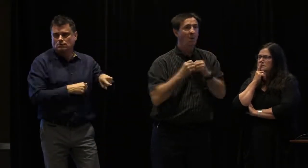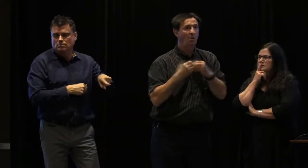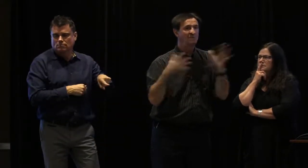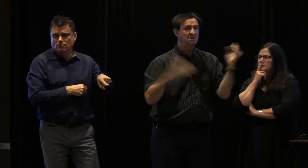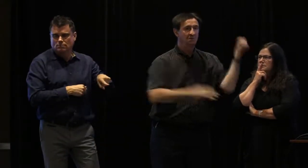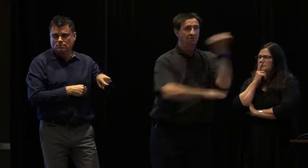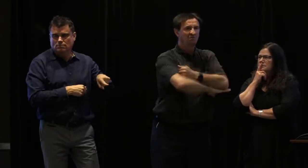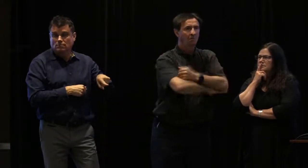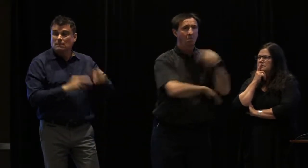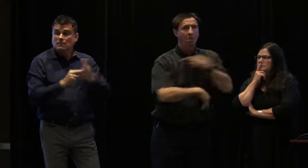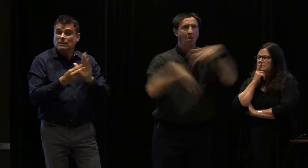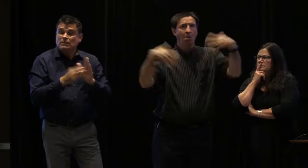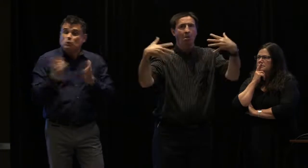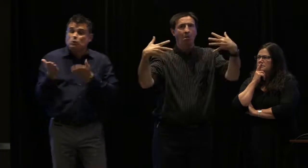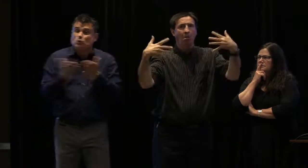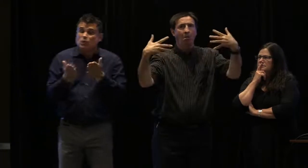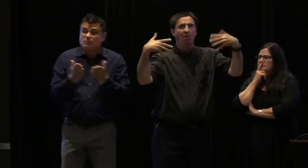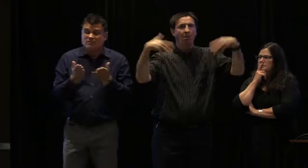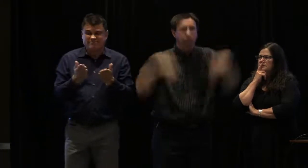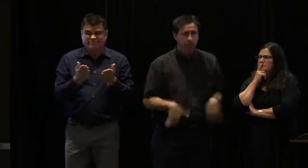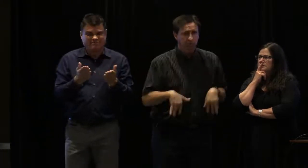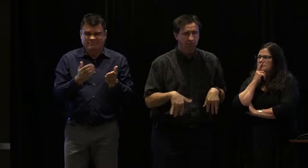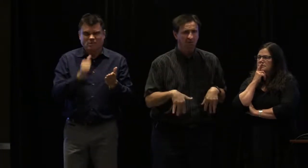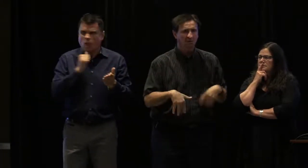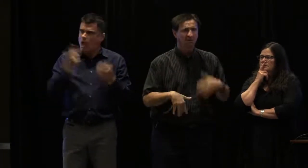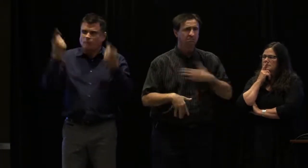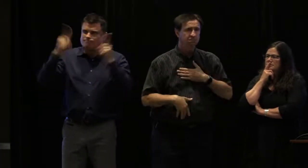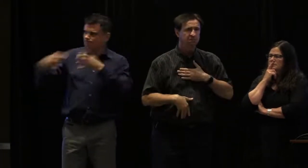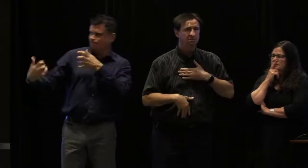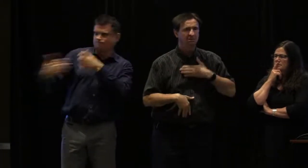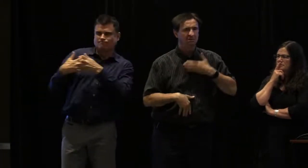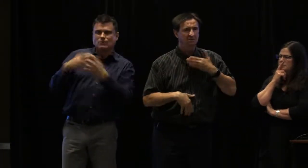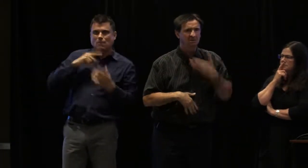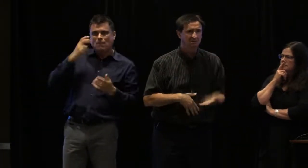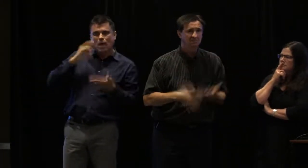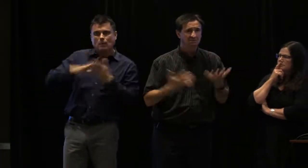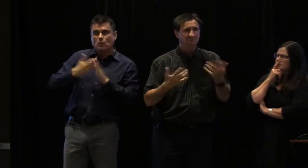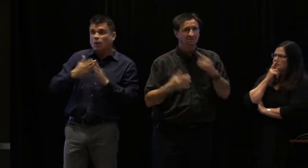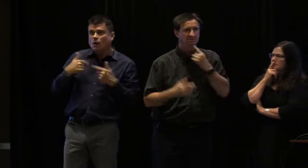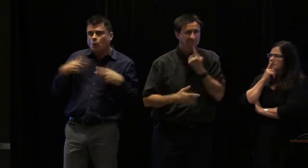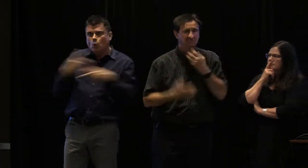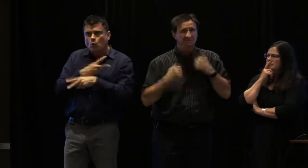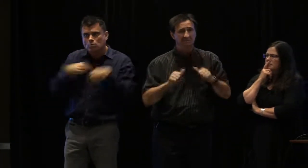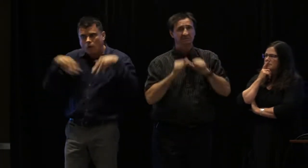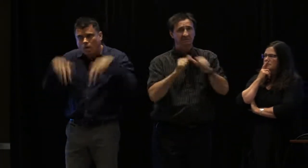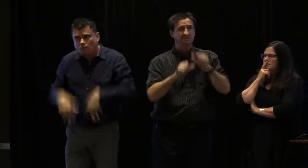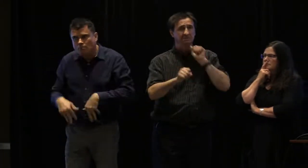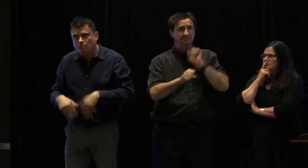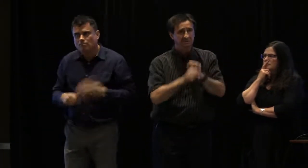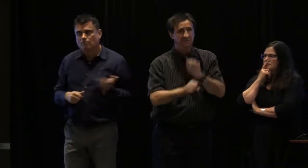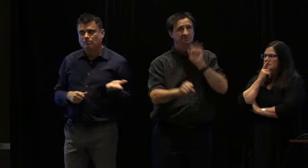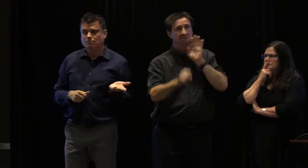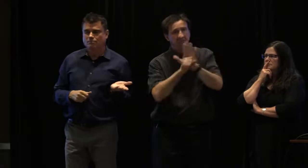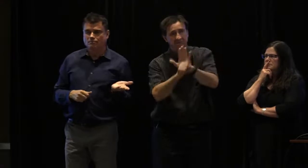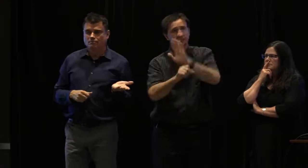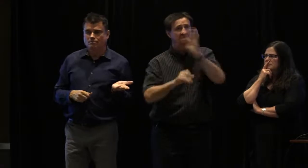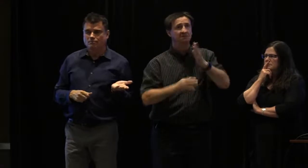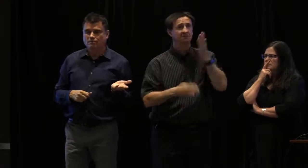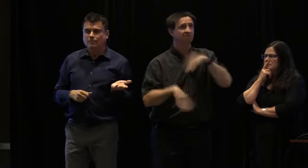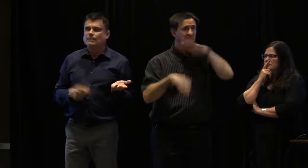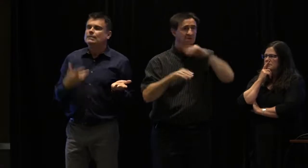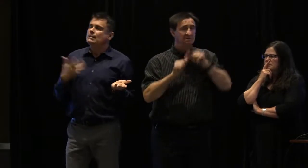disbanding. There was no one to be the voice for the deafblind community anymore. And of course, that